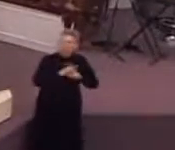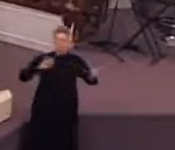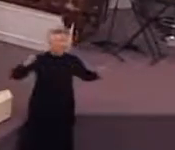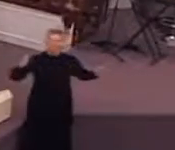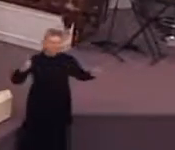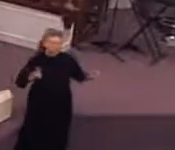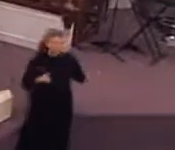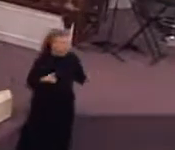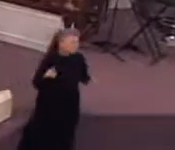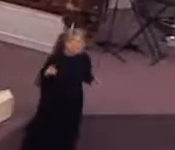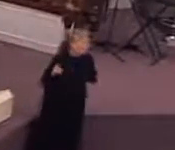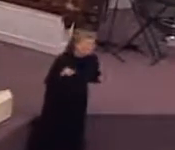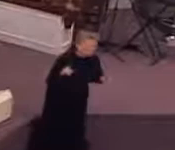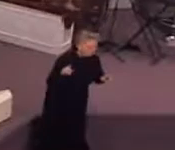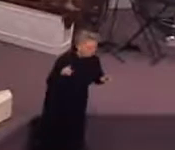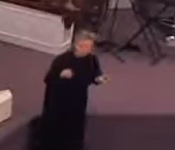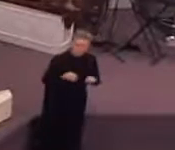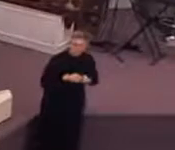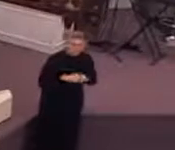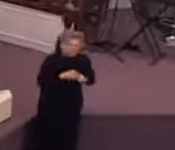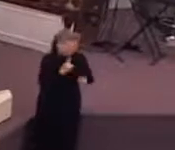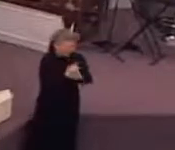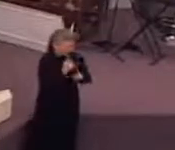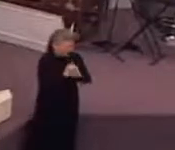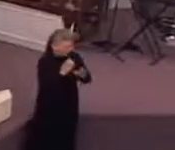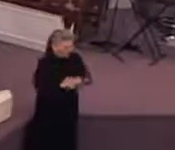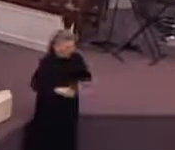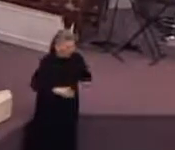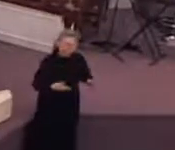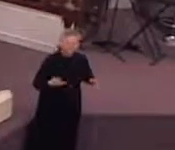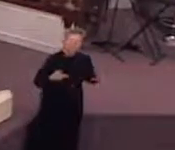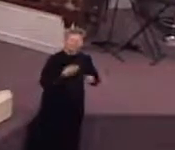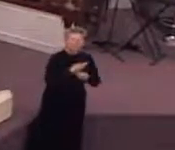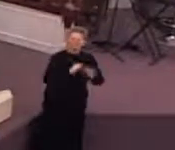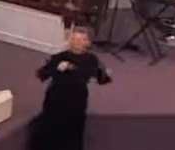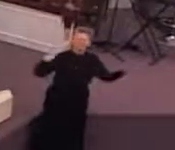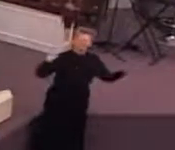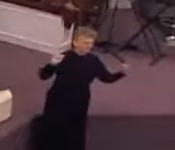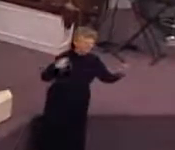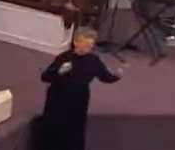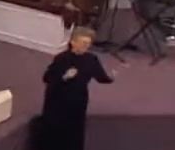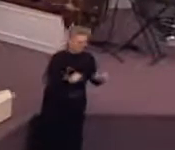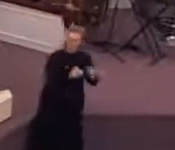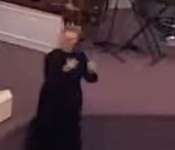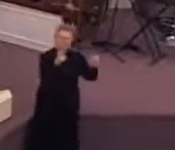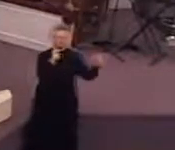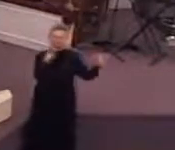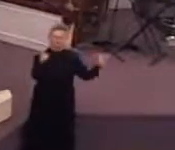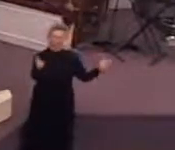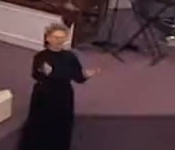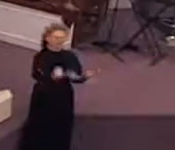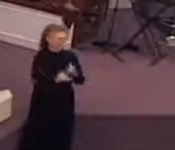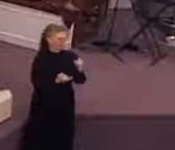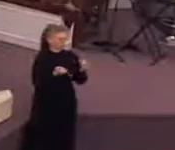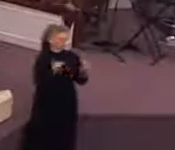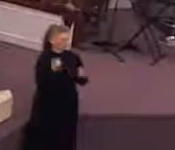that find deliverance, or alcoholics that find deliverance, there's great joy in the church.